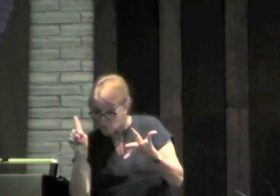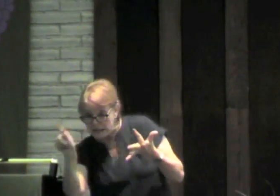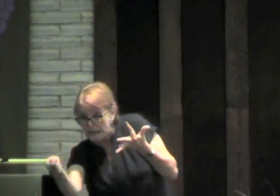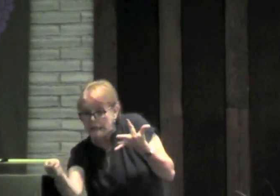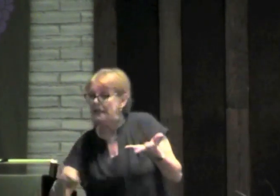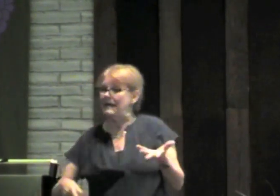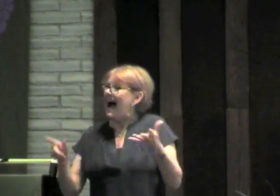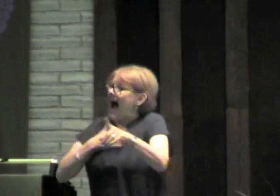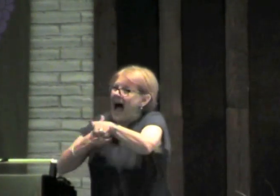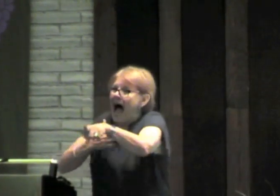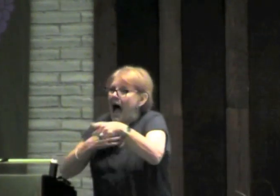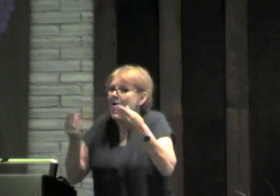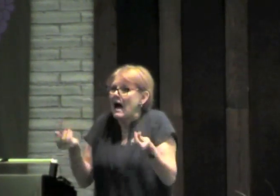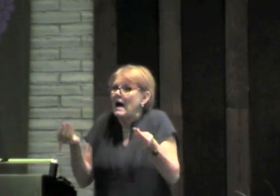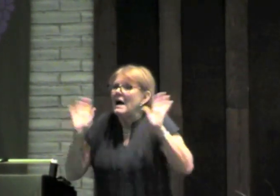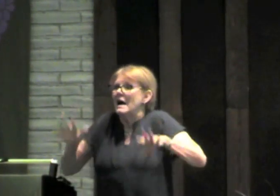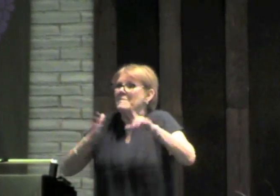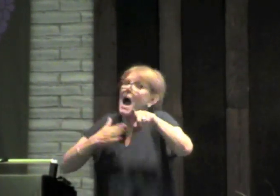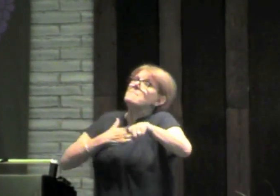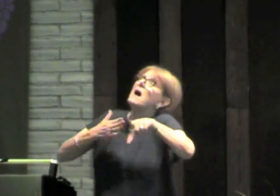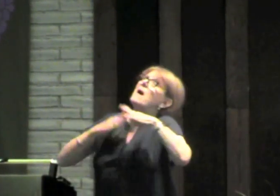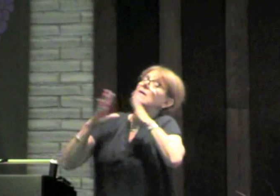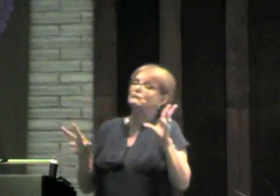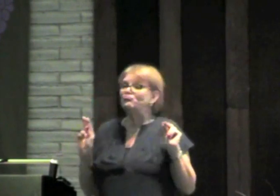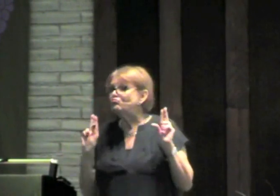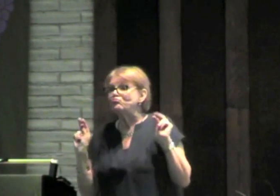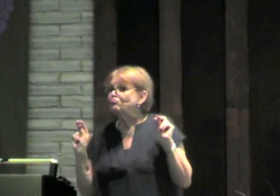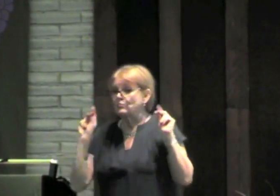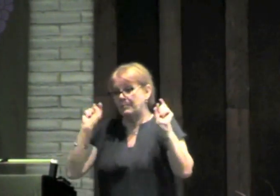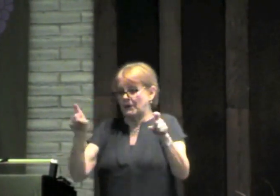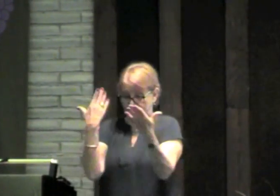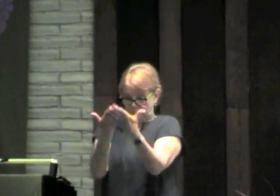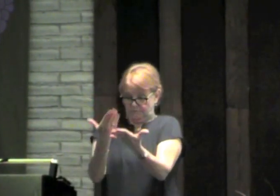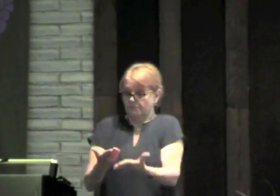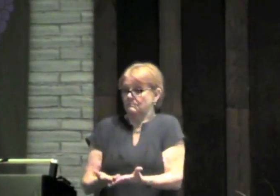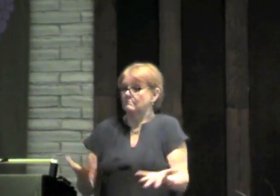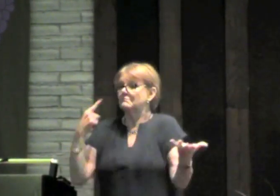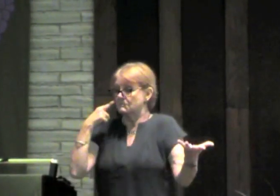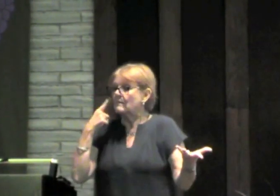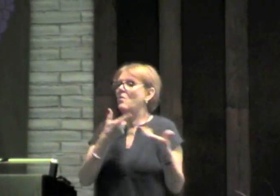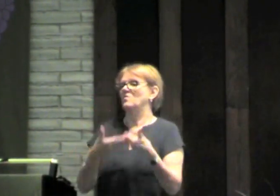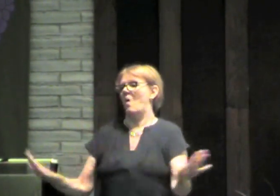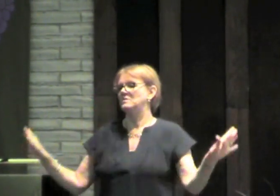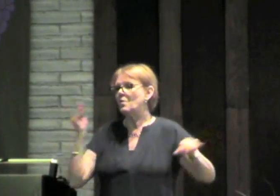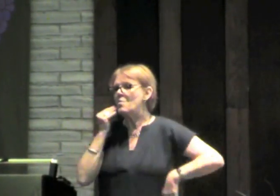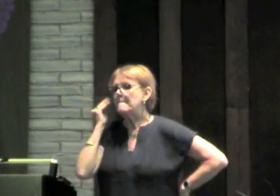to their house, and they wouldn't know where their papers, where their deeds and their keys were, and the Israeli people would not let them back